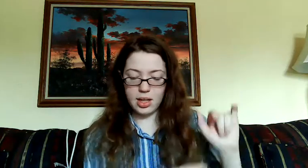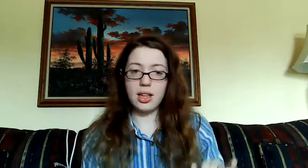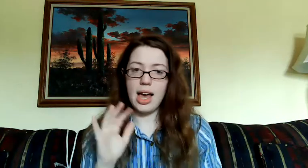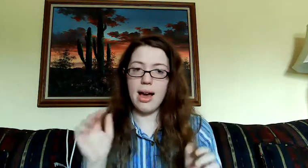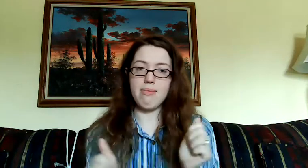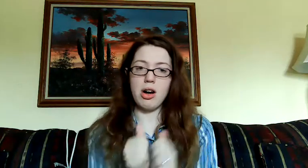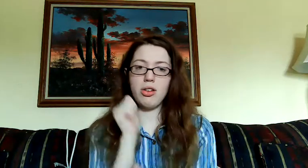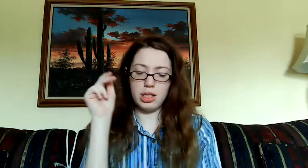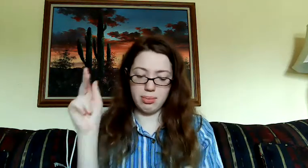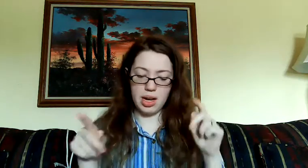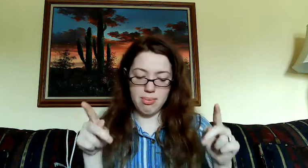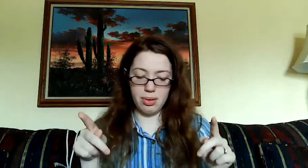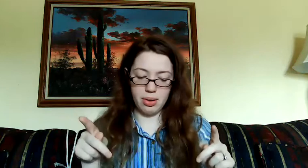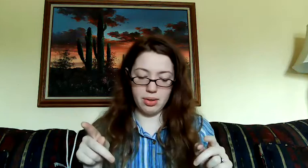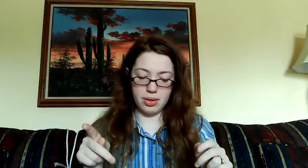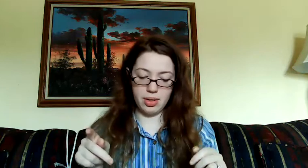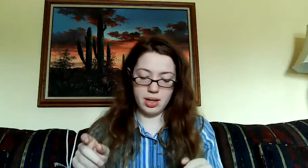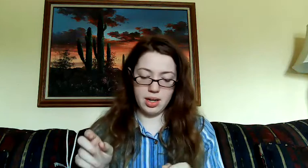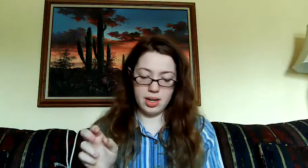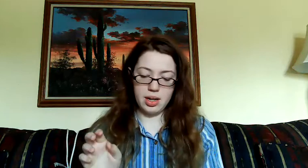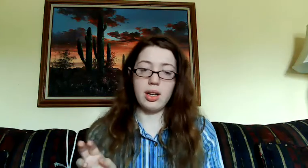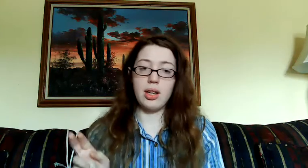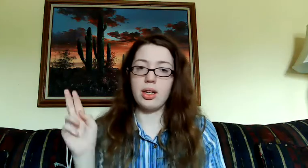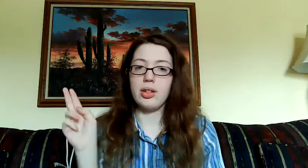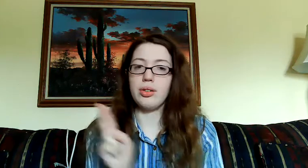that most people use